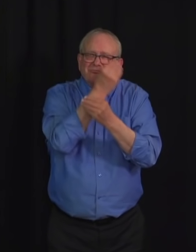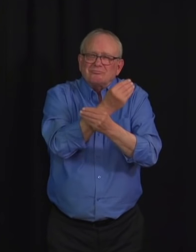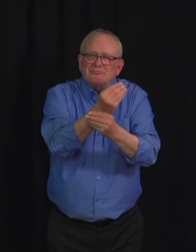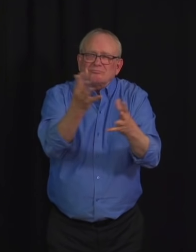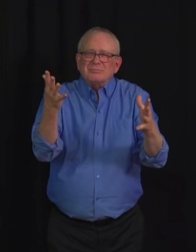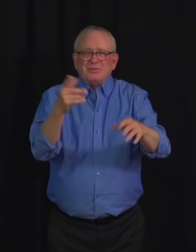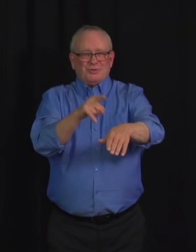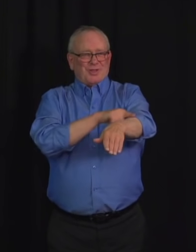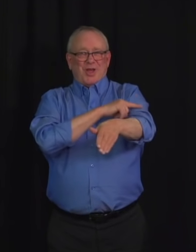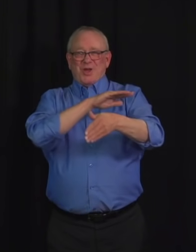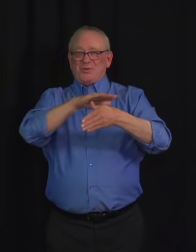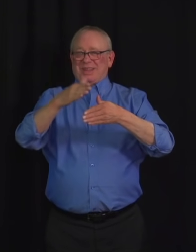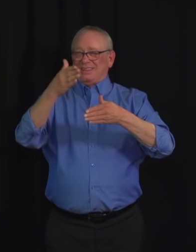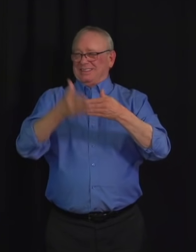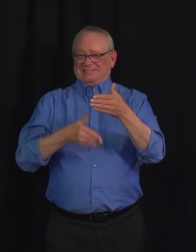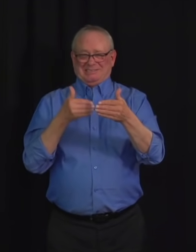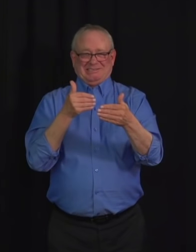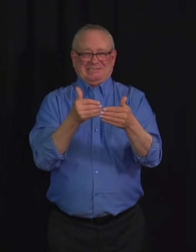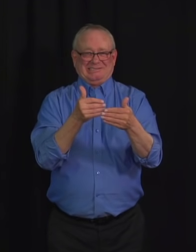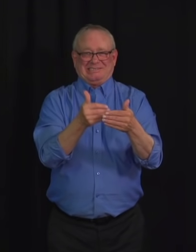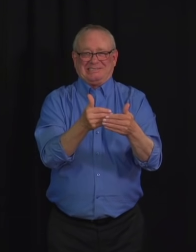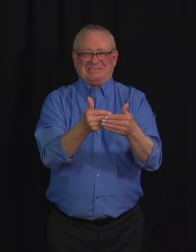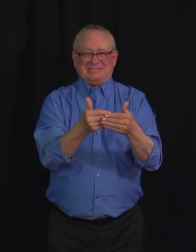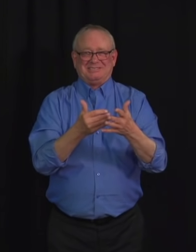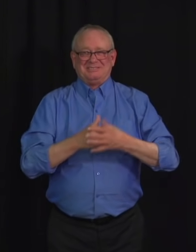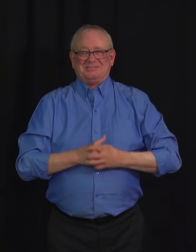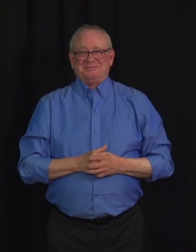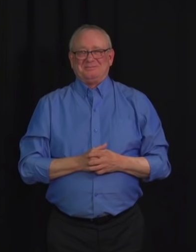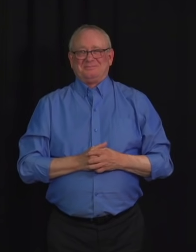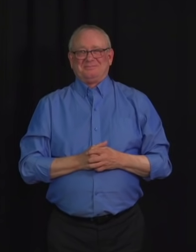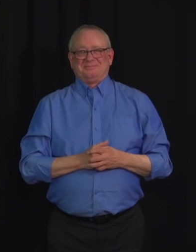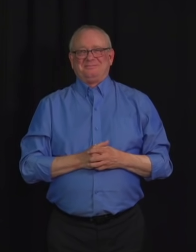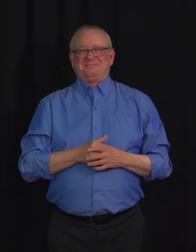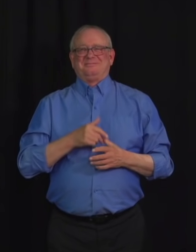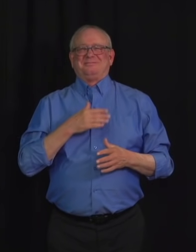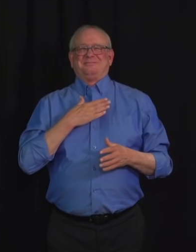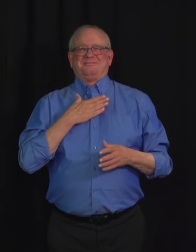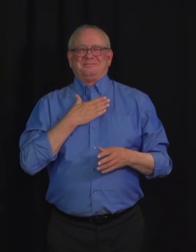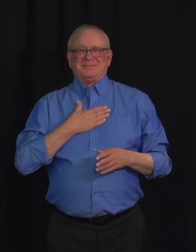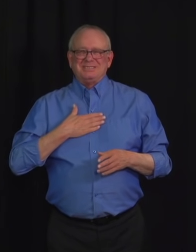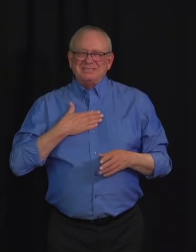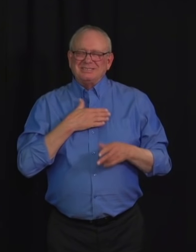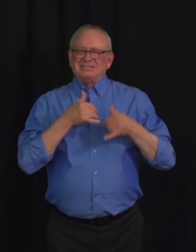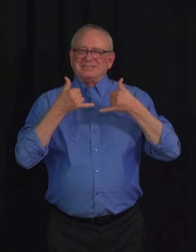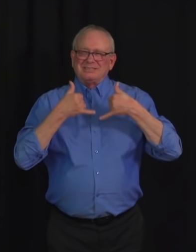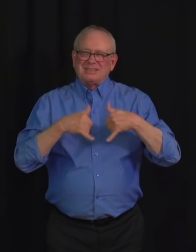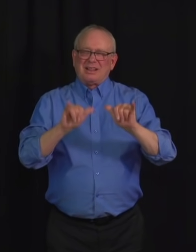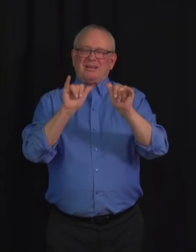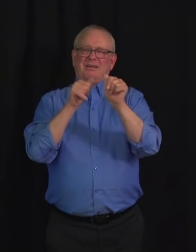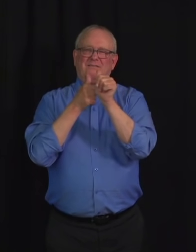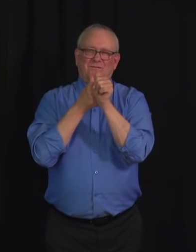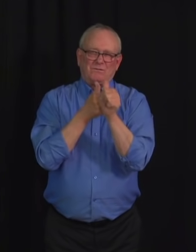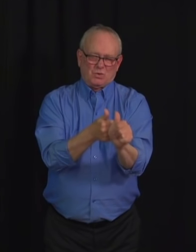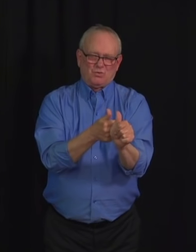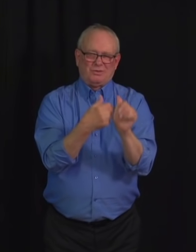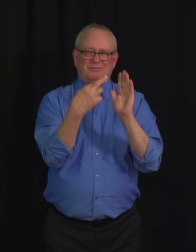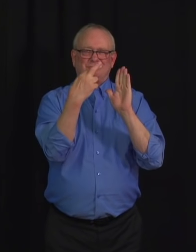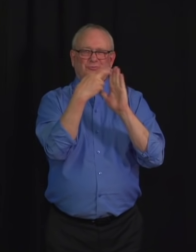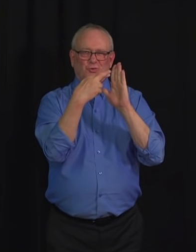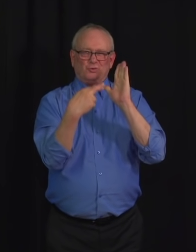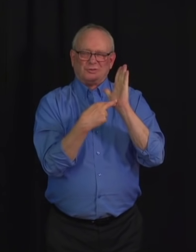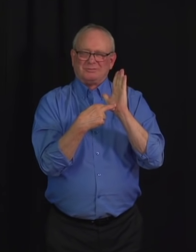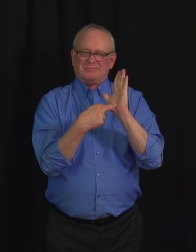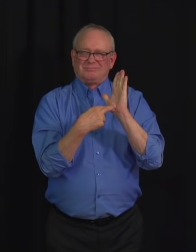and enjoy it, especially after a cold and rainy week. However, our active case numbers and